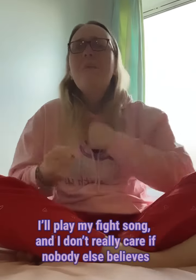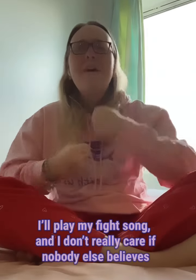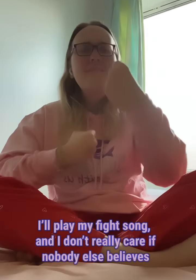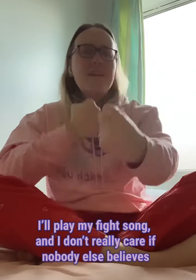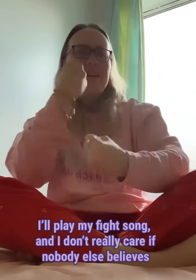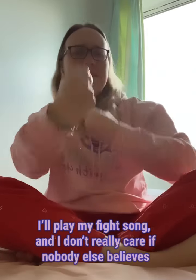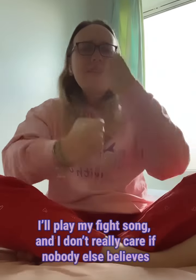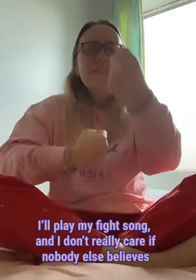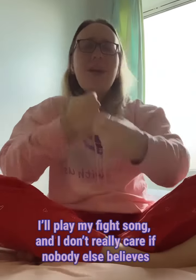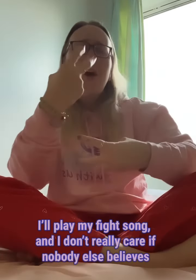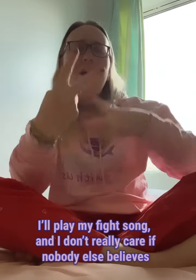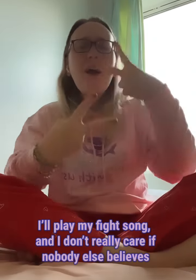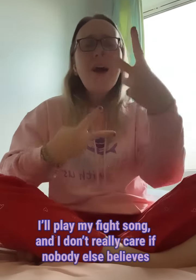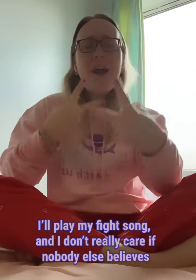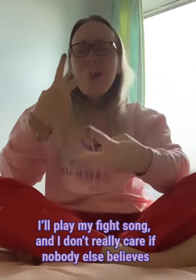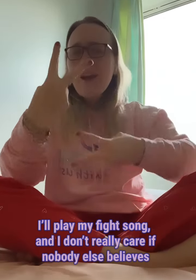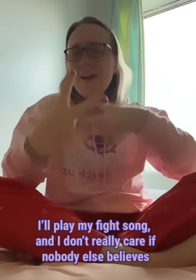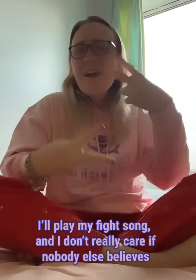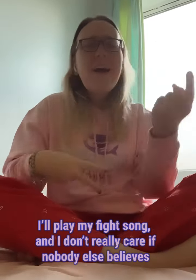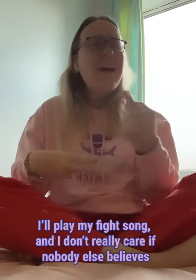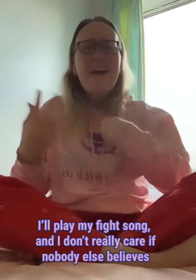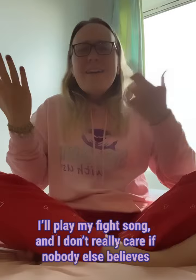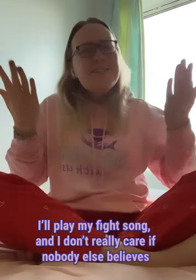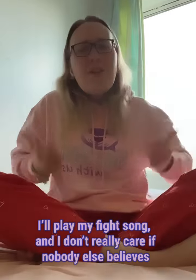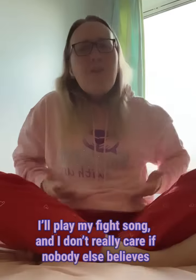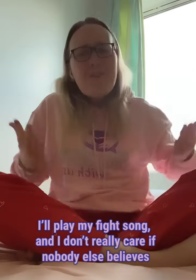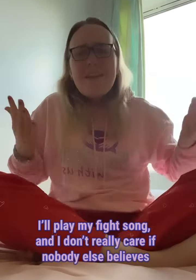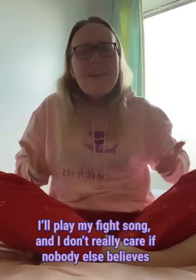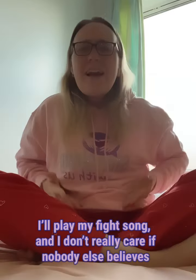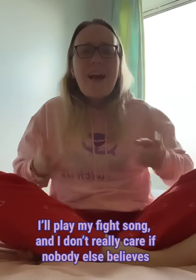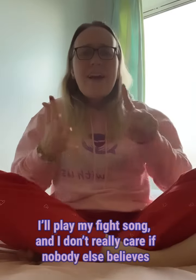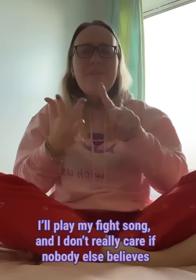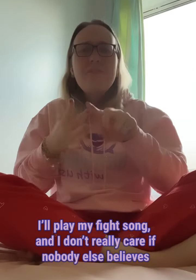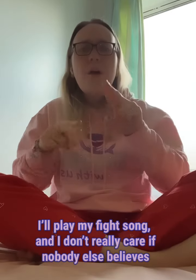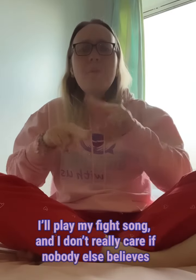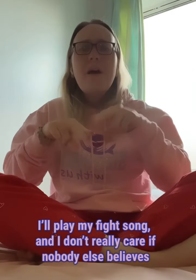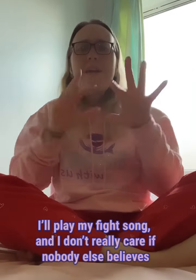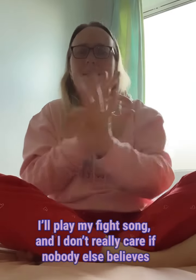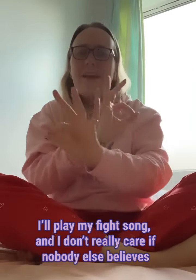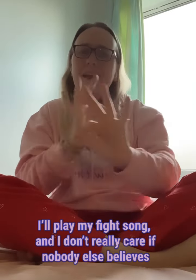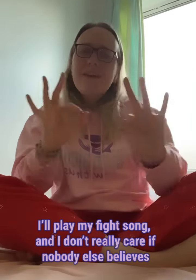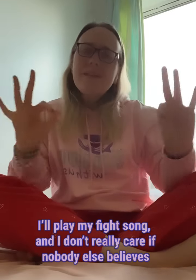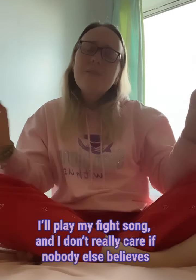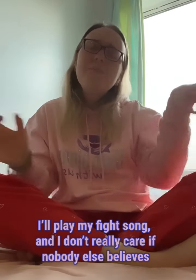my fight song. And I don't really care if nobody else